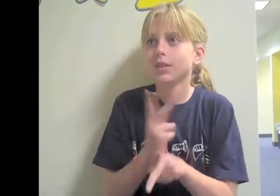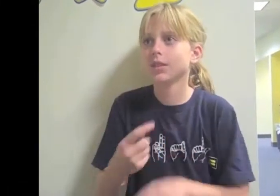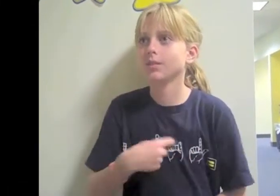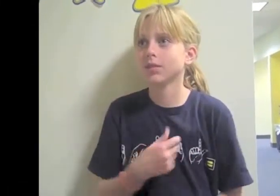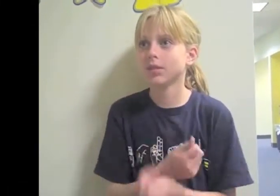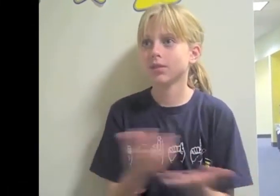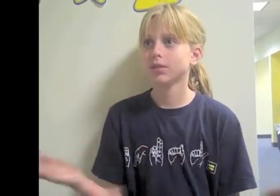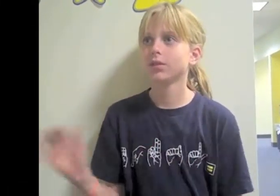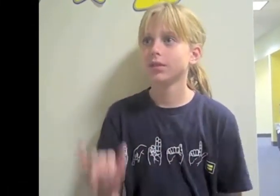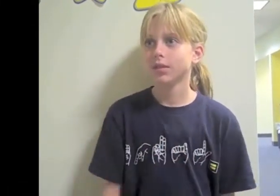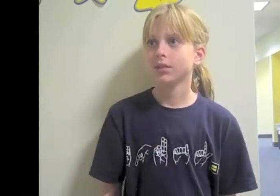For taking care of me.